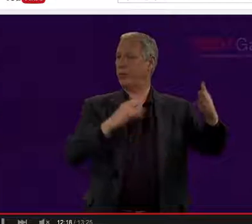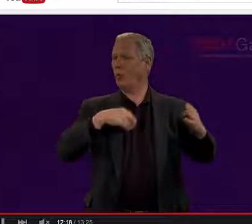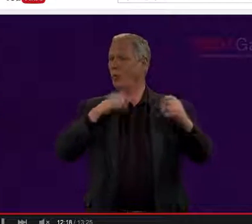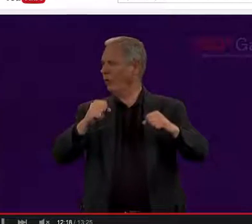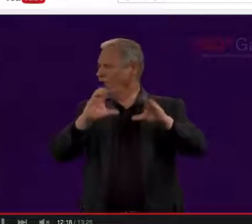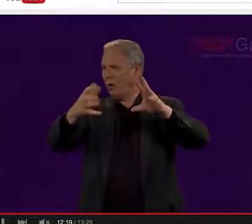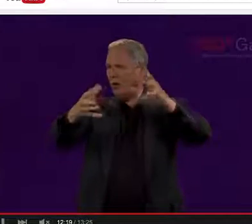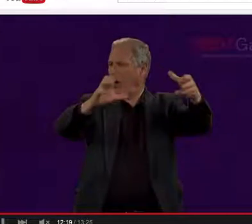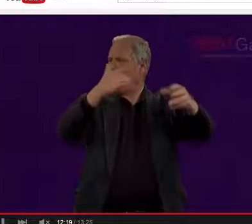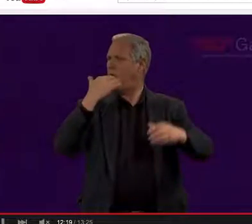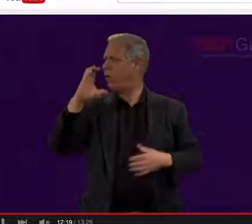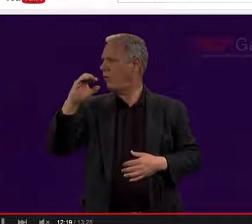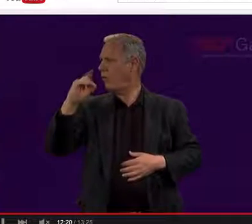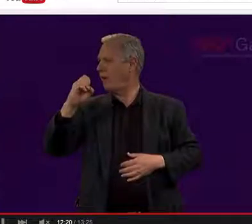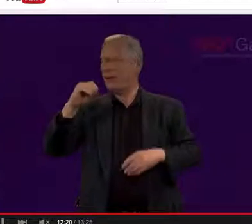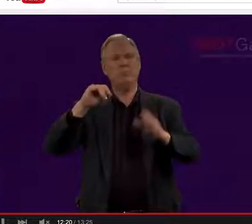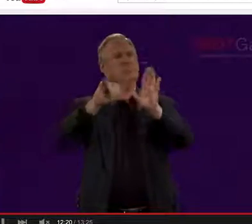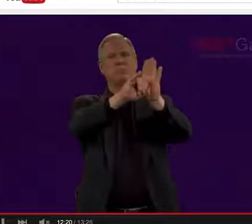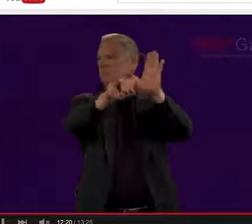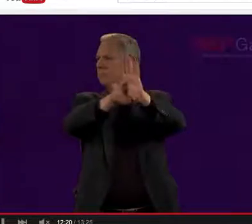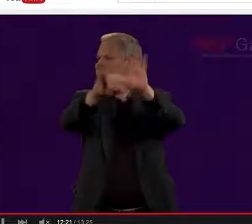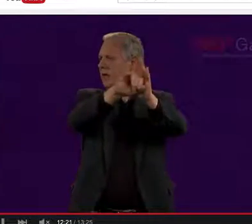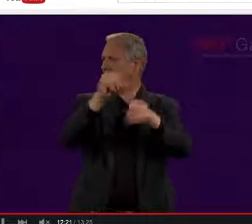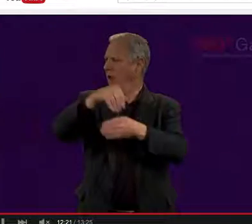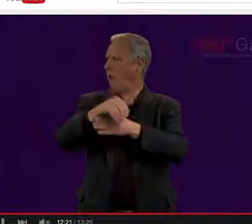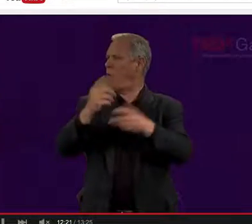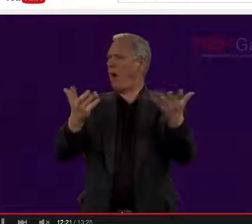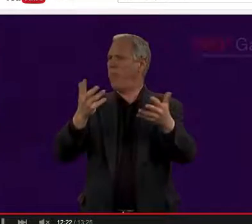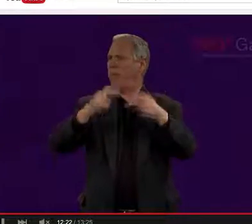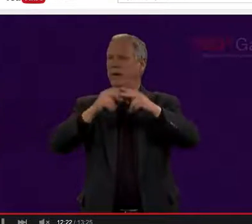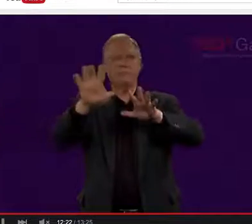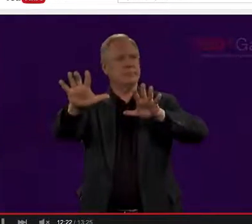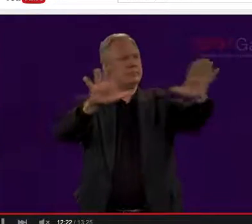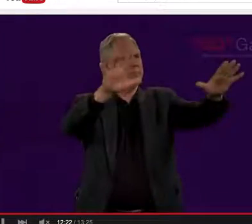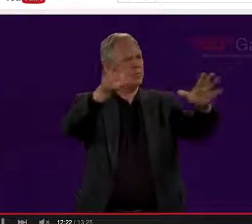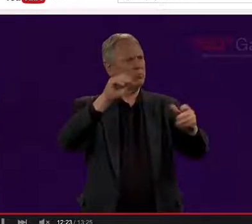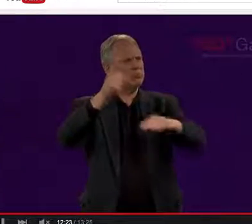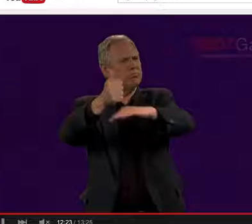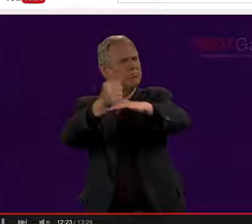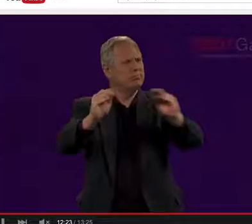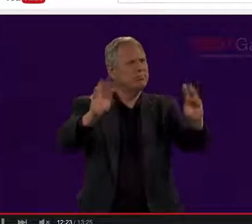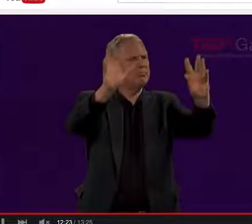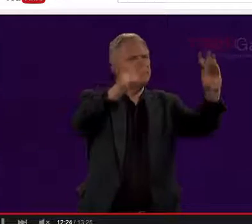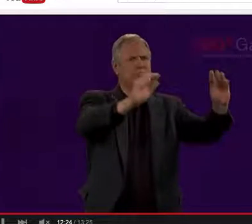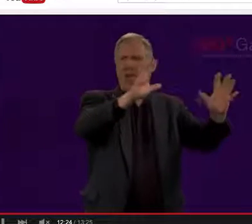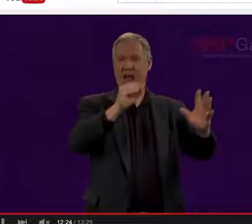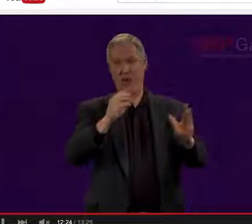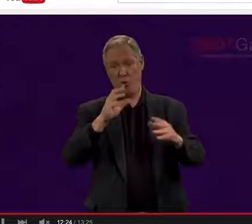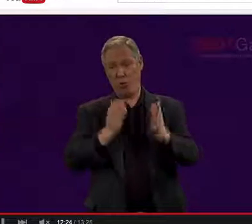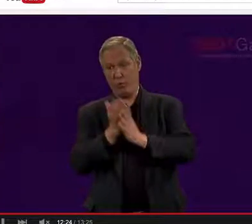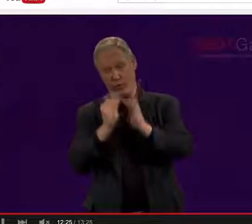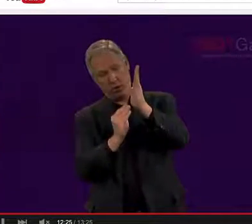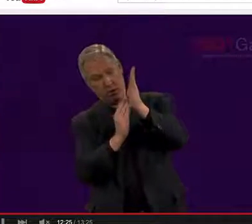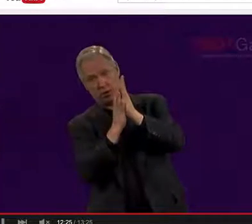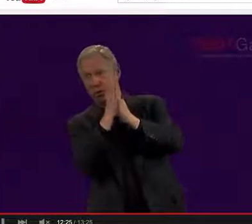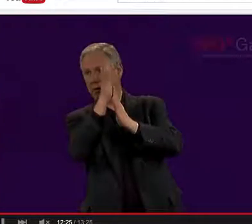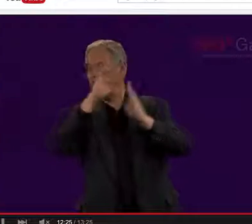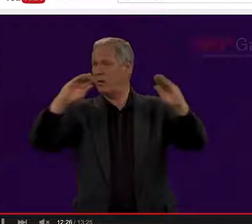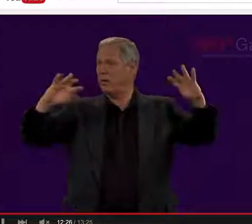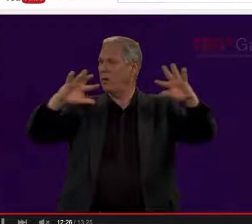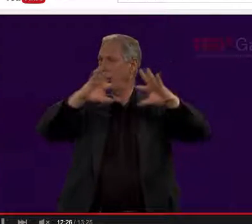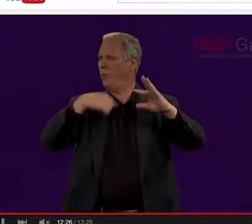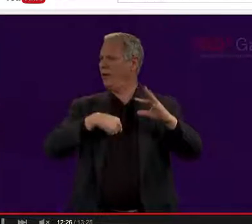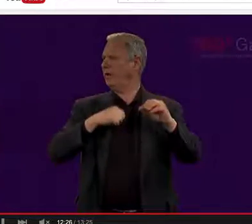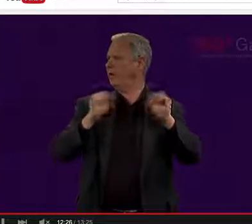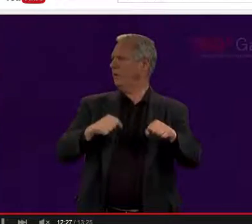building blue, and so just do that with the buildings so that they each have an identity set up, and with the lights.